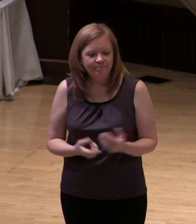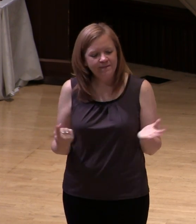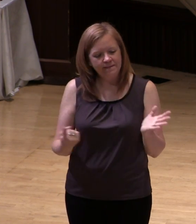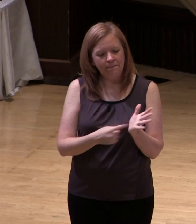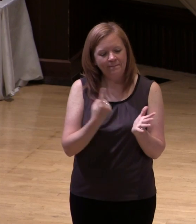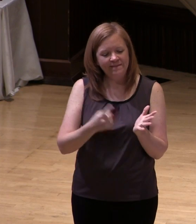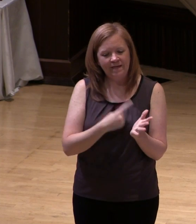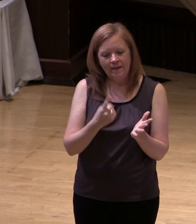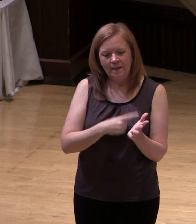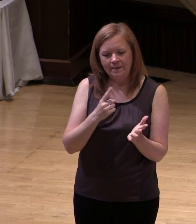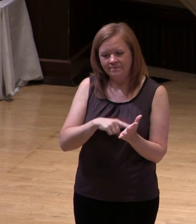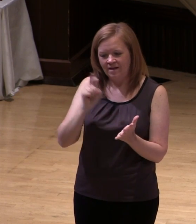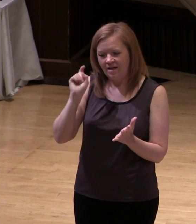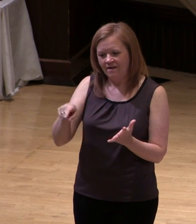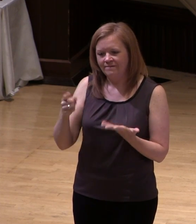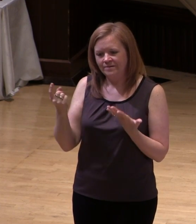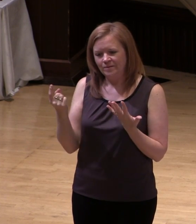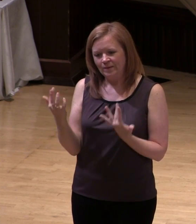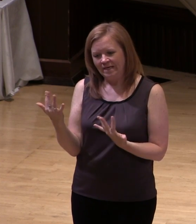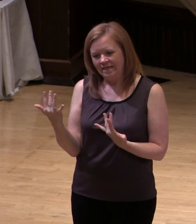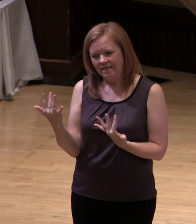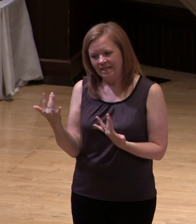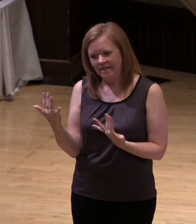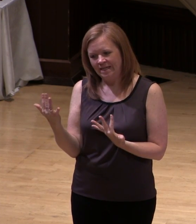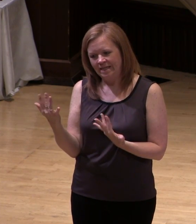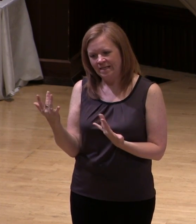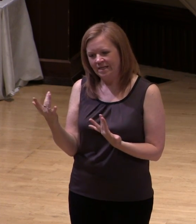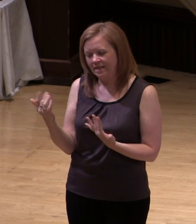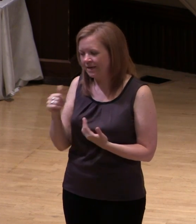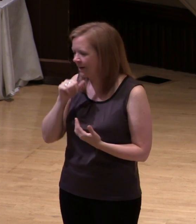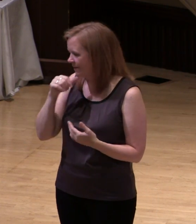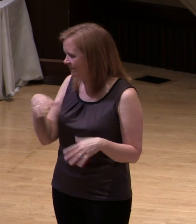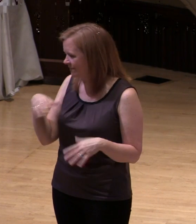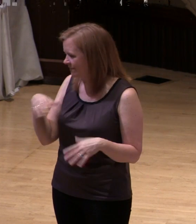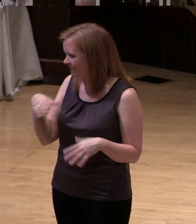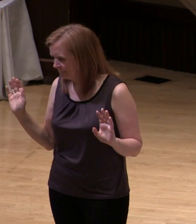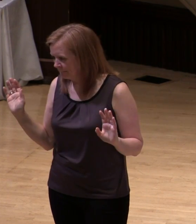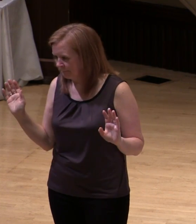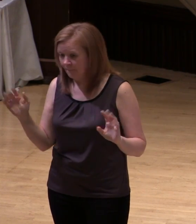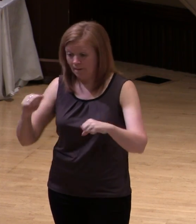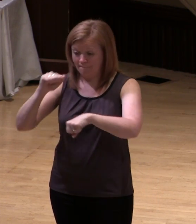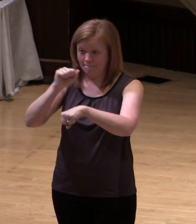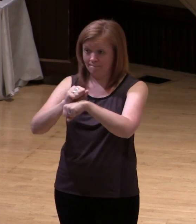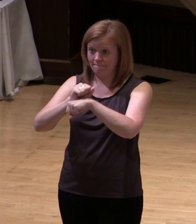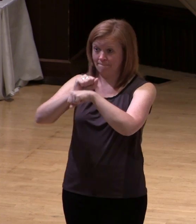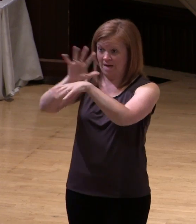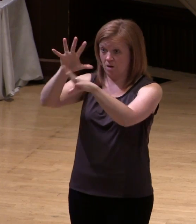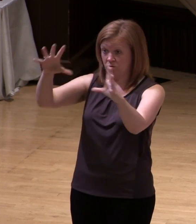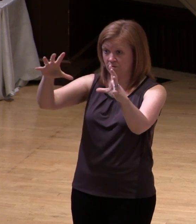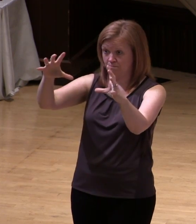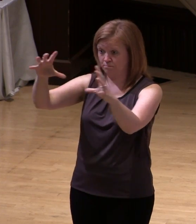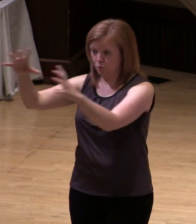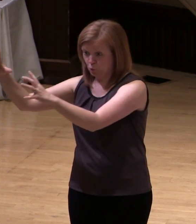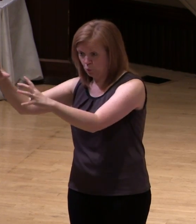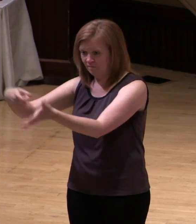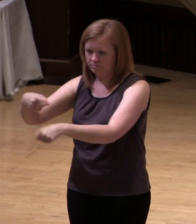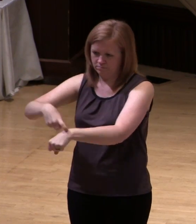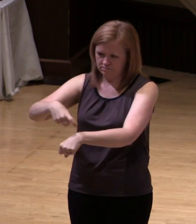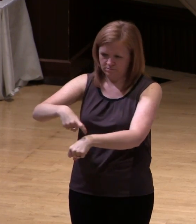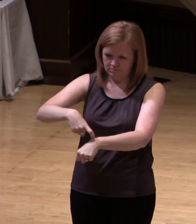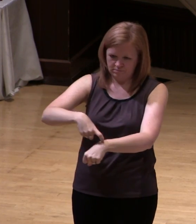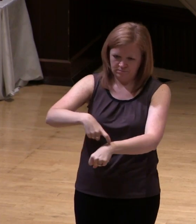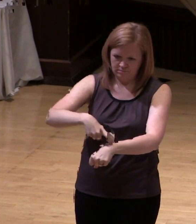Sometimes we have to wait, not give up, because moving a mountain can take time, but it does